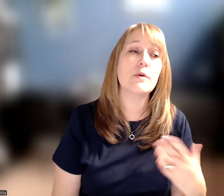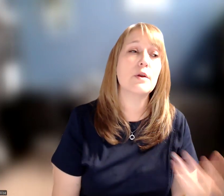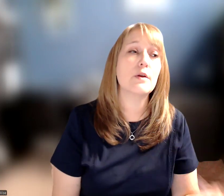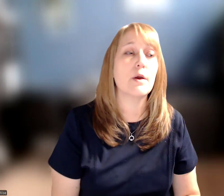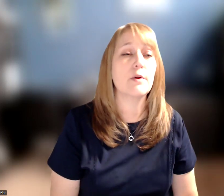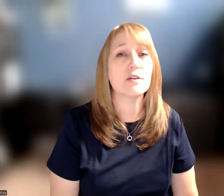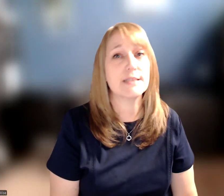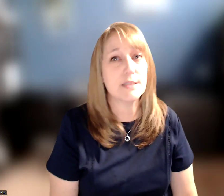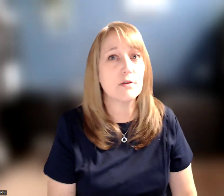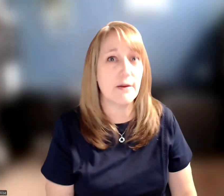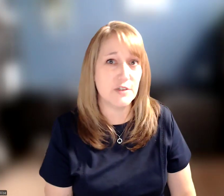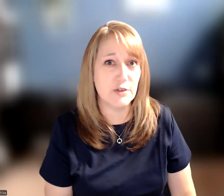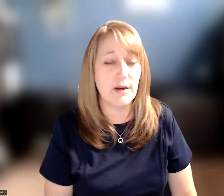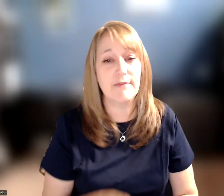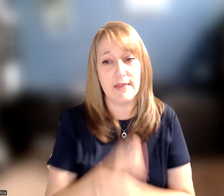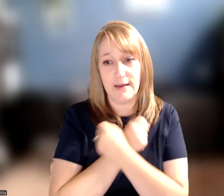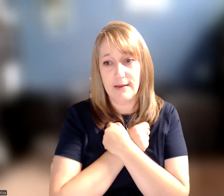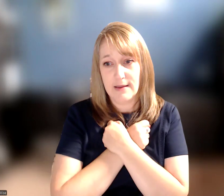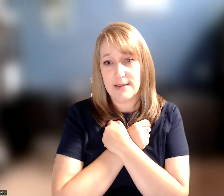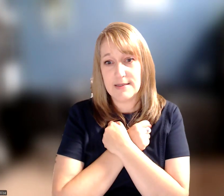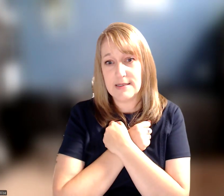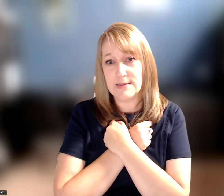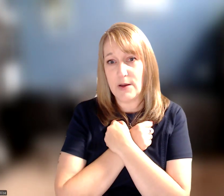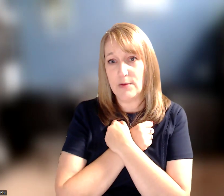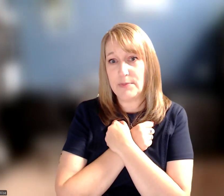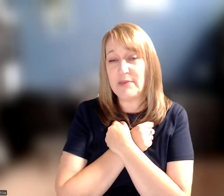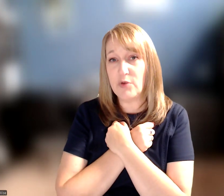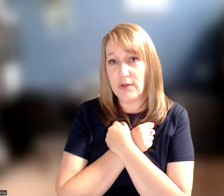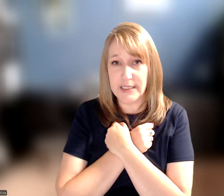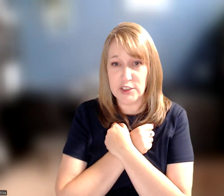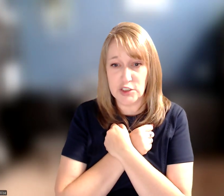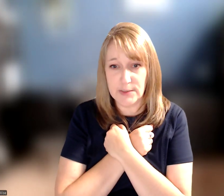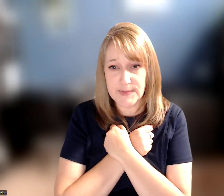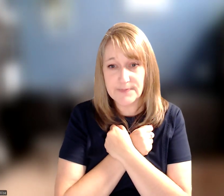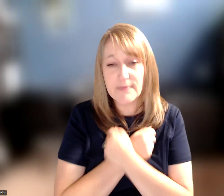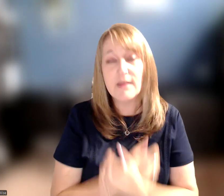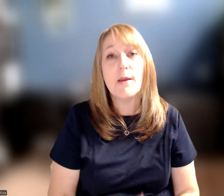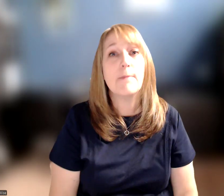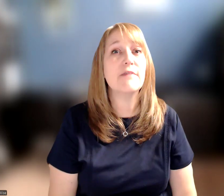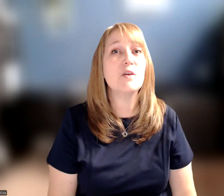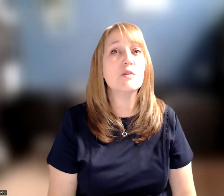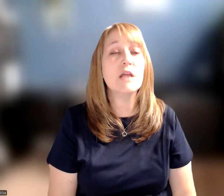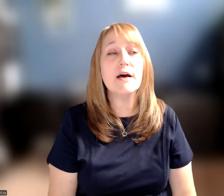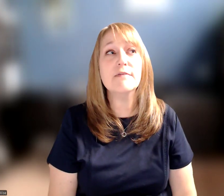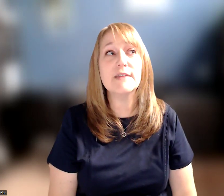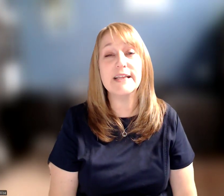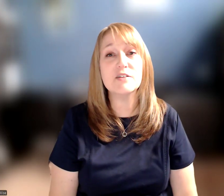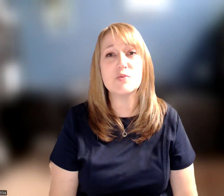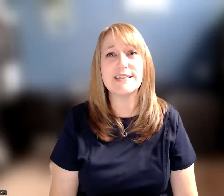you know, your sister loves you, kind of a thing. This is about people and relationships. But if you love, in English, we still